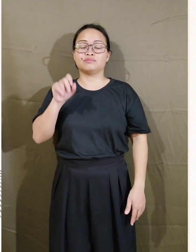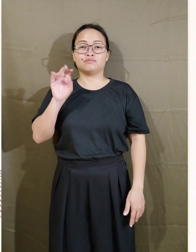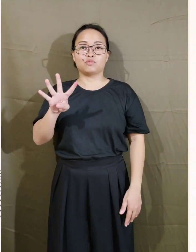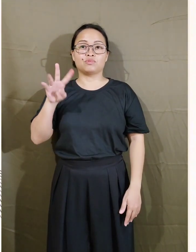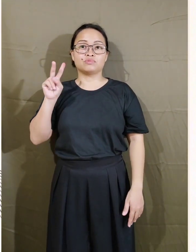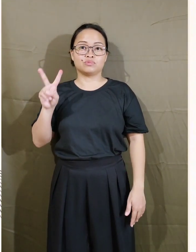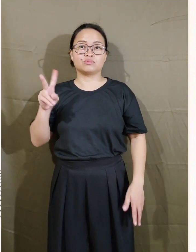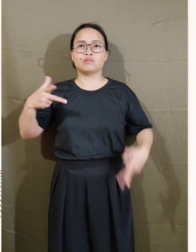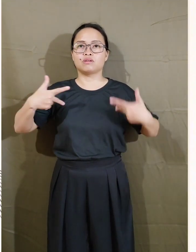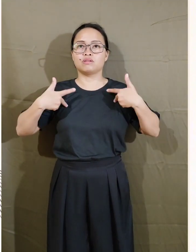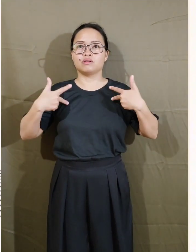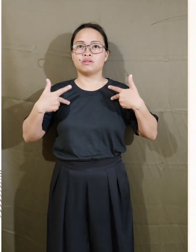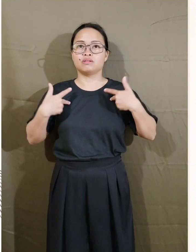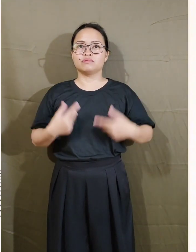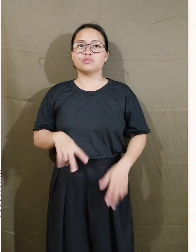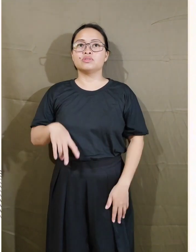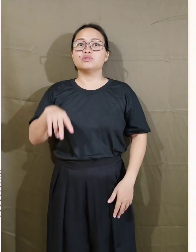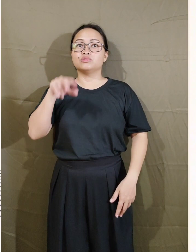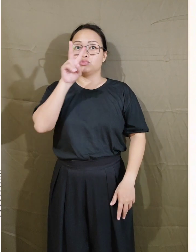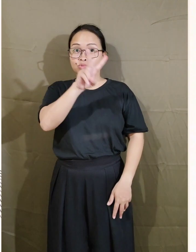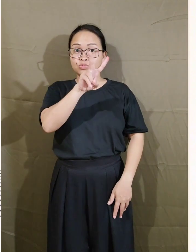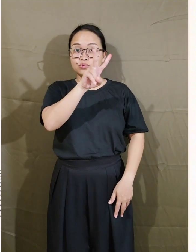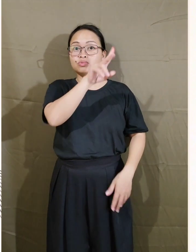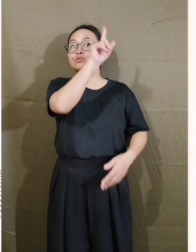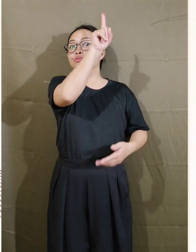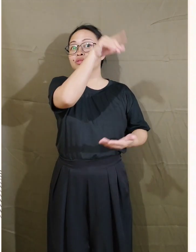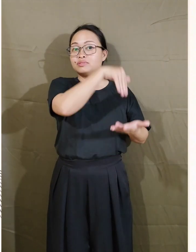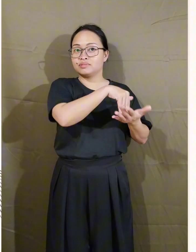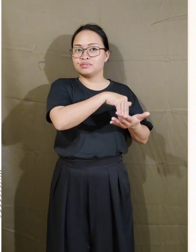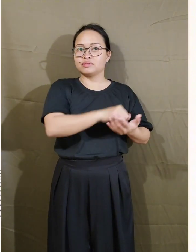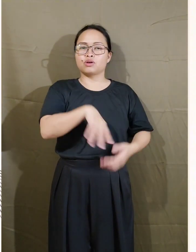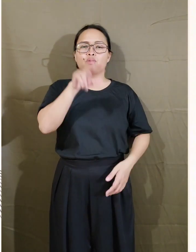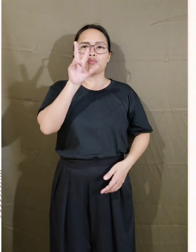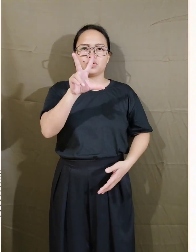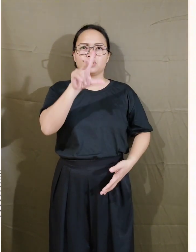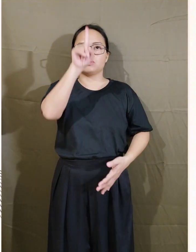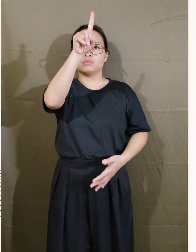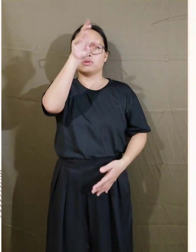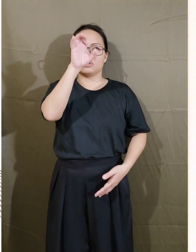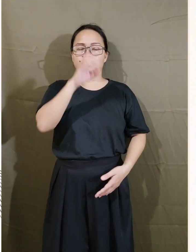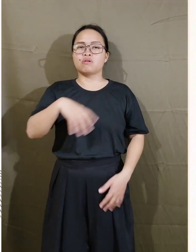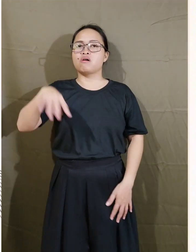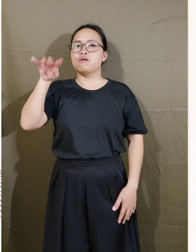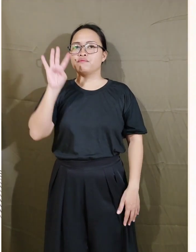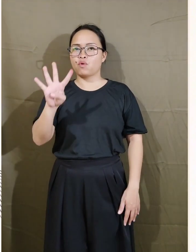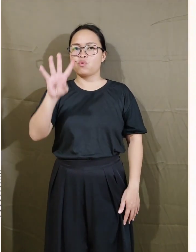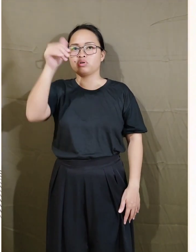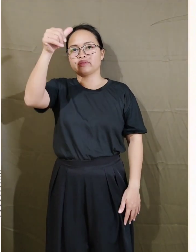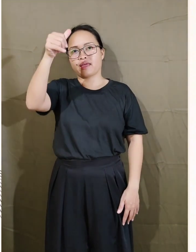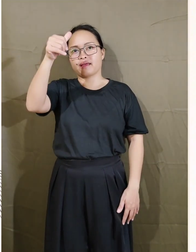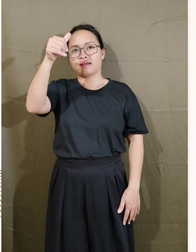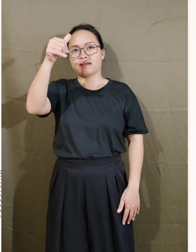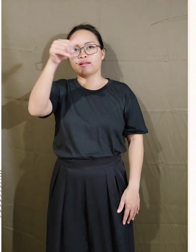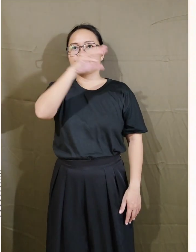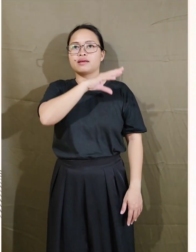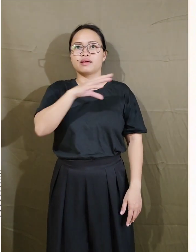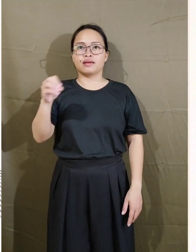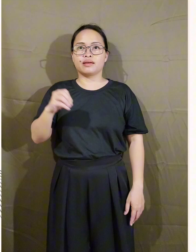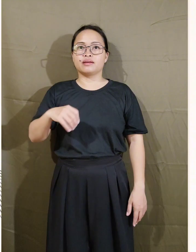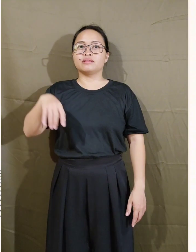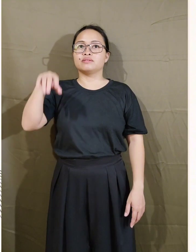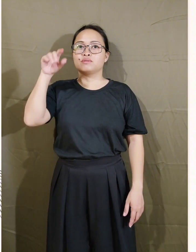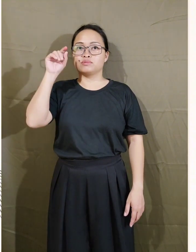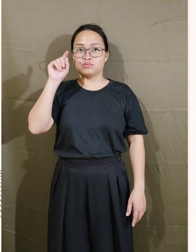2,342 has 2 thousands, 3 hundreds, 4 tenths,